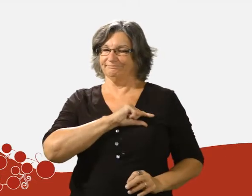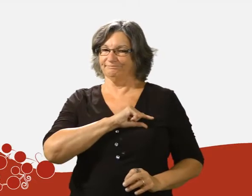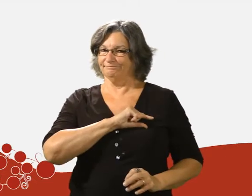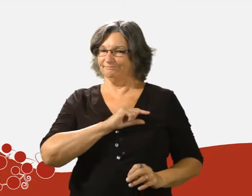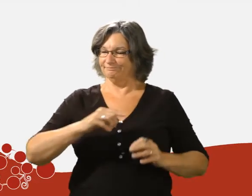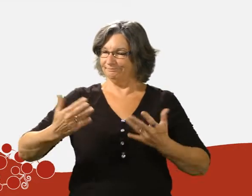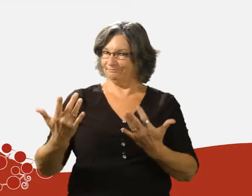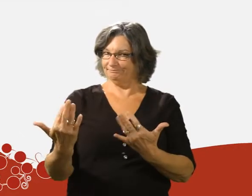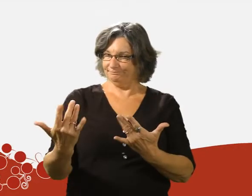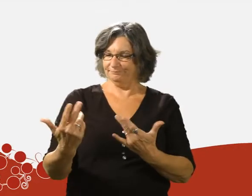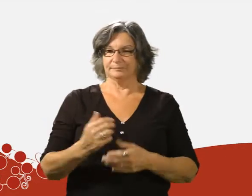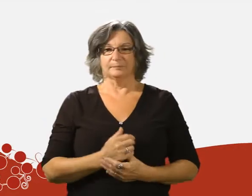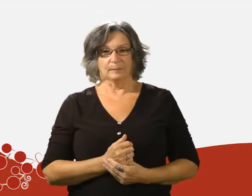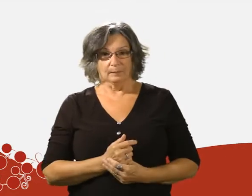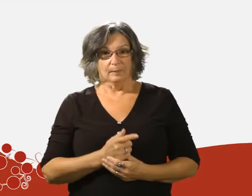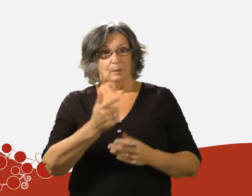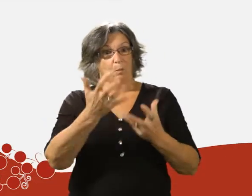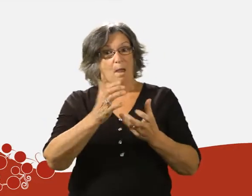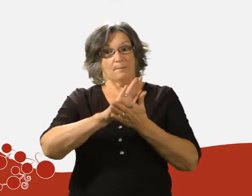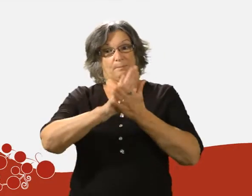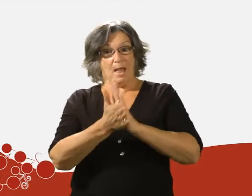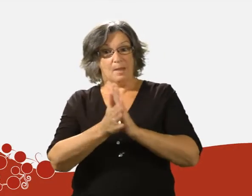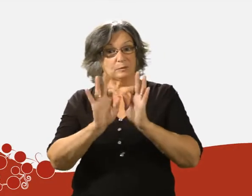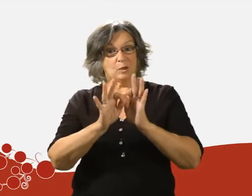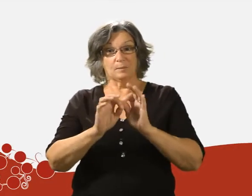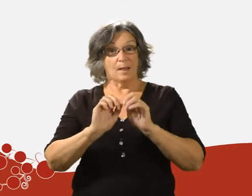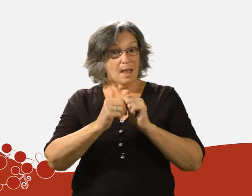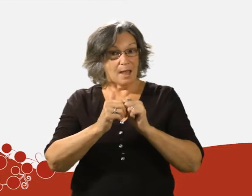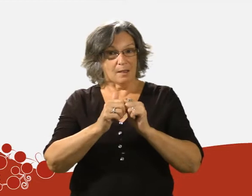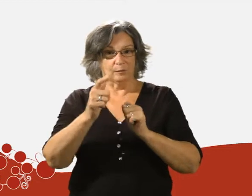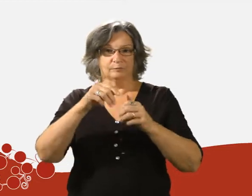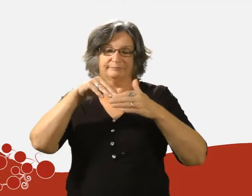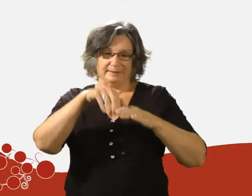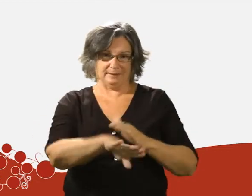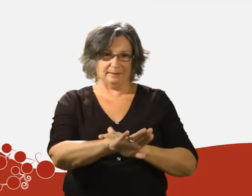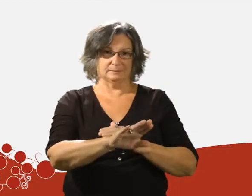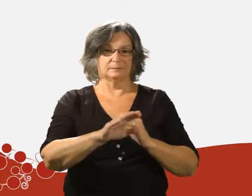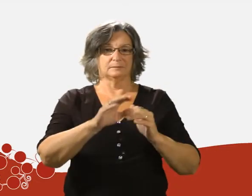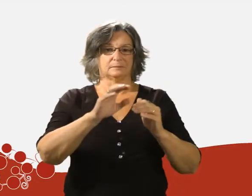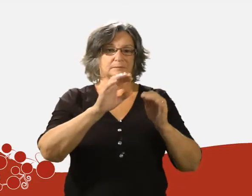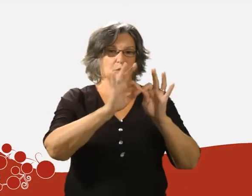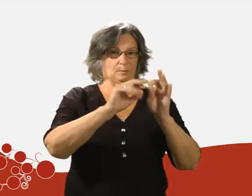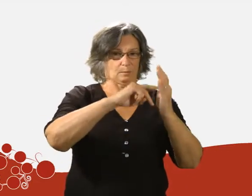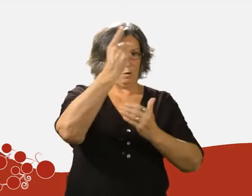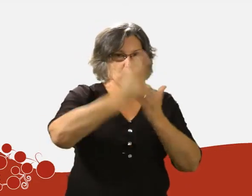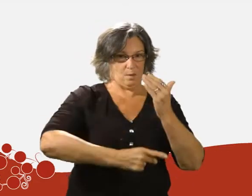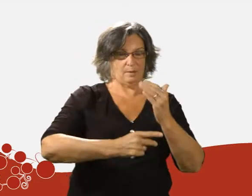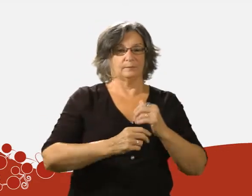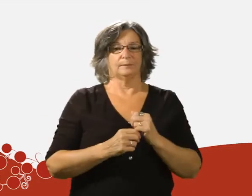explain that this course does not qualify you as an interpreter. If you are interested in becoming an interpreter, I encourage you to enroll in an